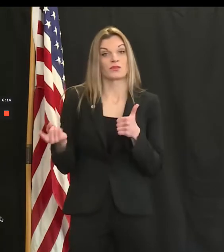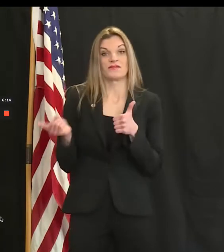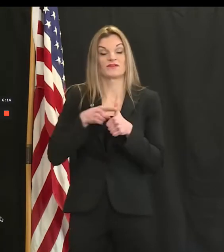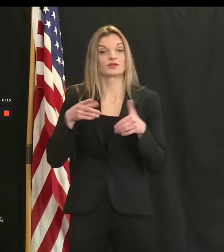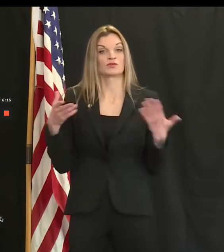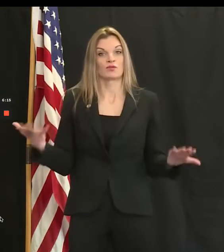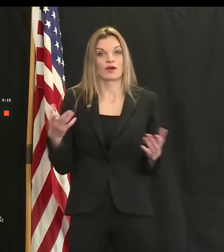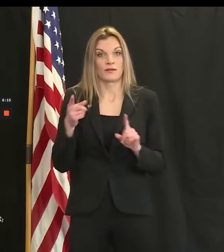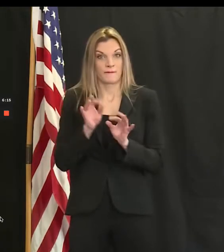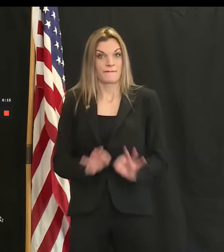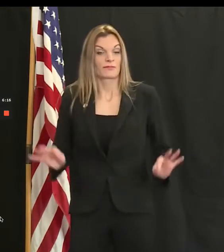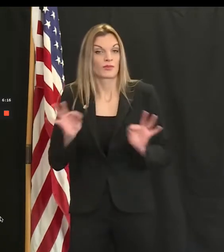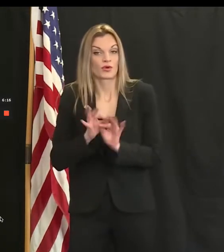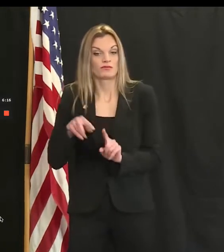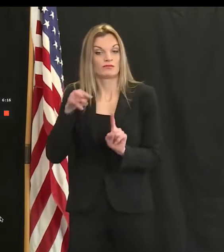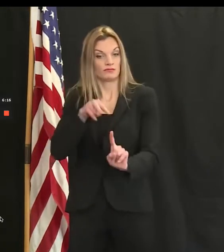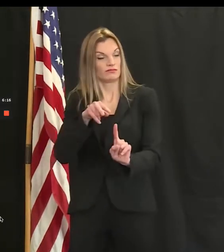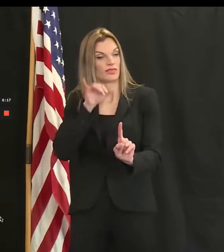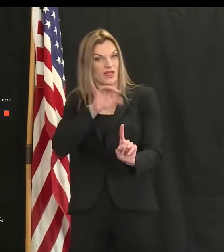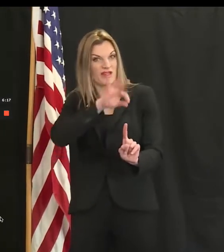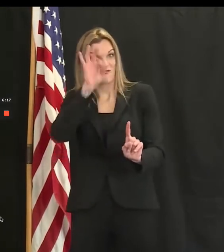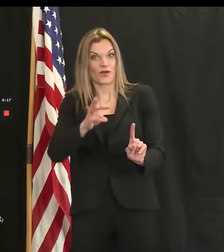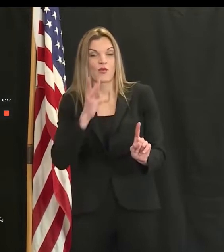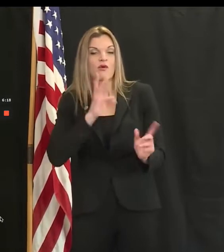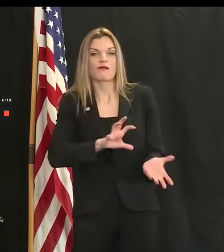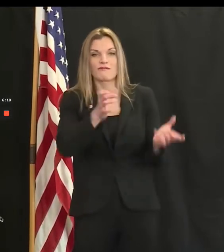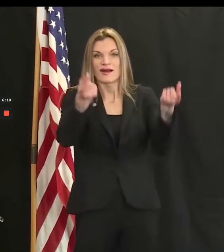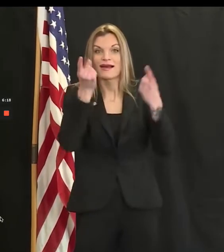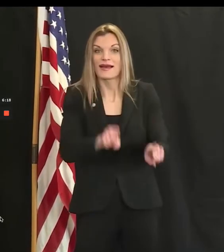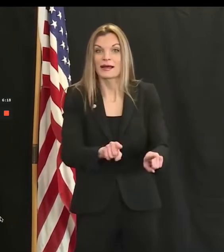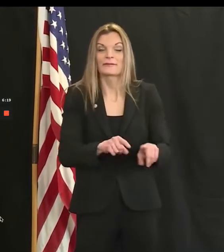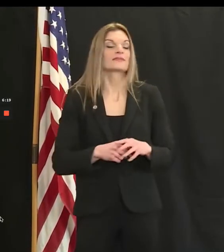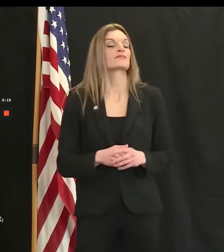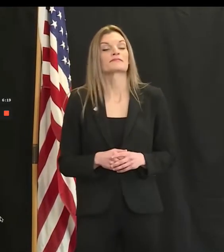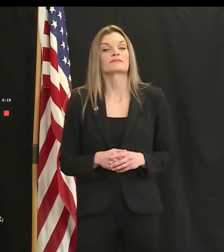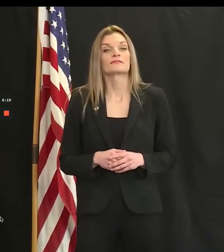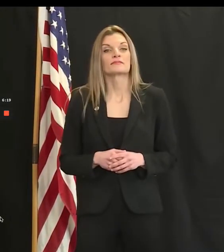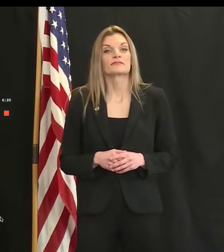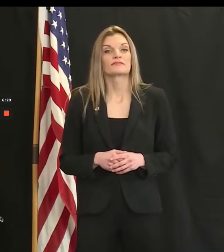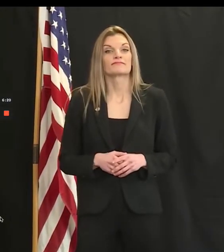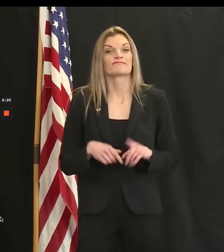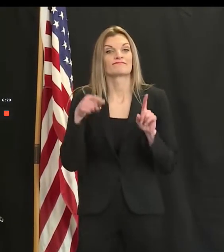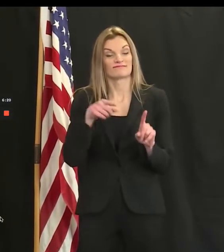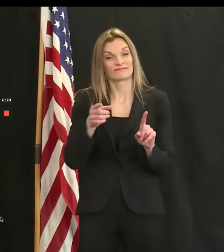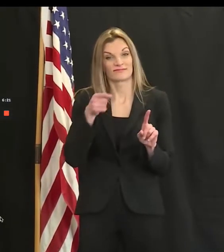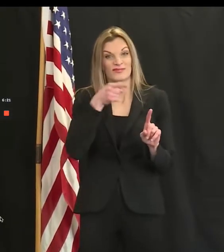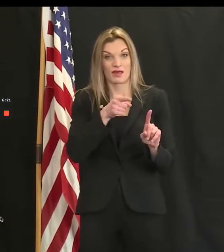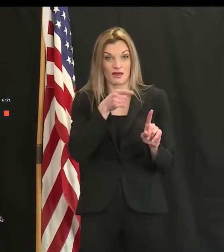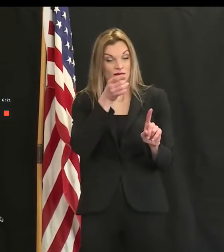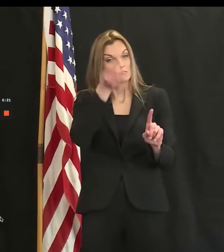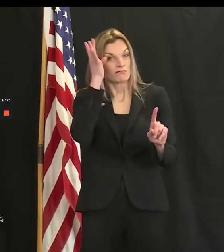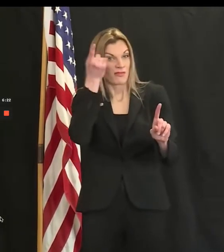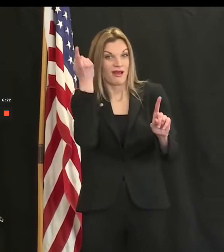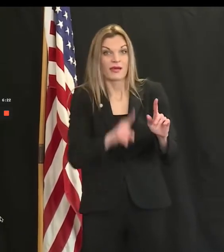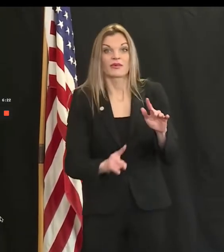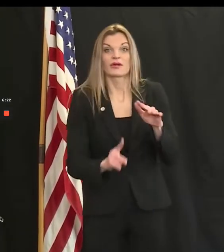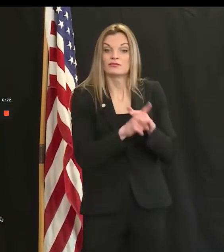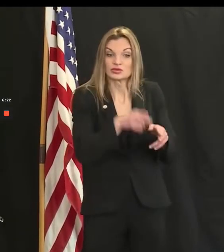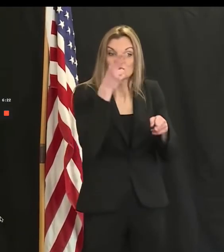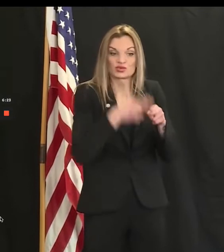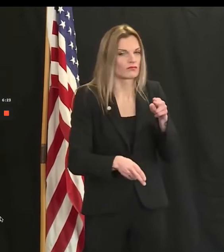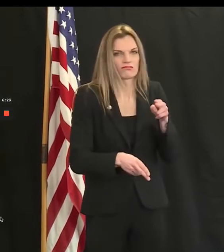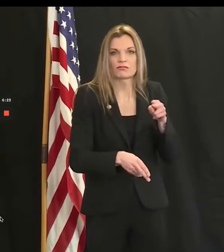that the impact of the Flint water crisis cases and what happened in Flint will span generations and probably